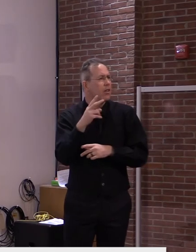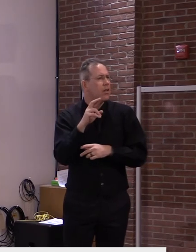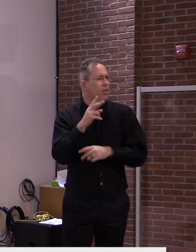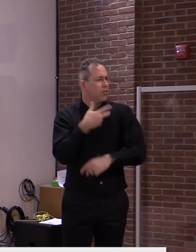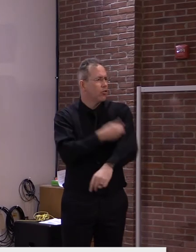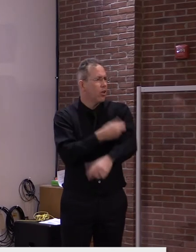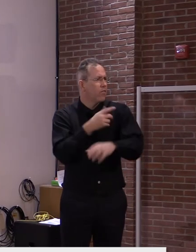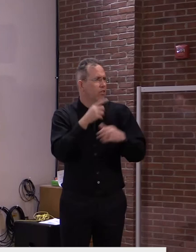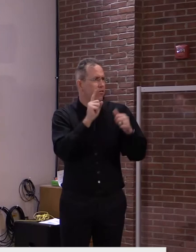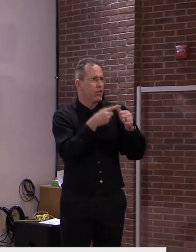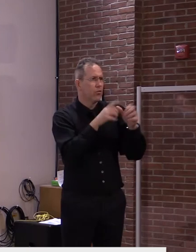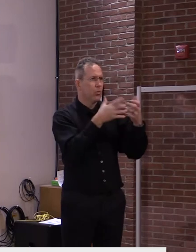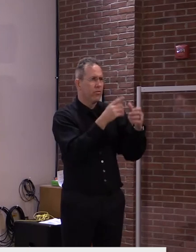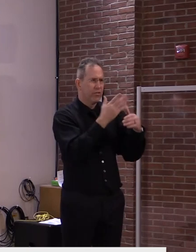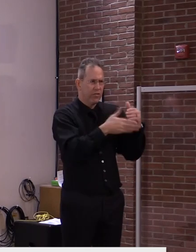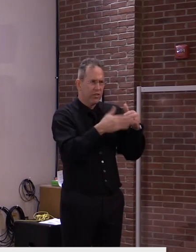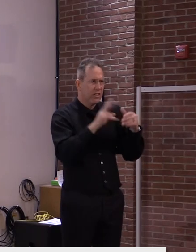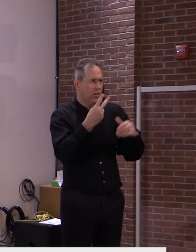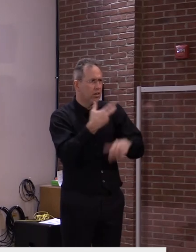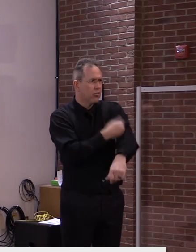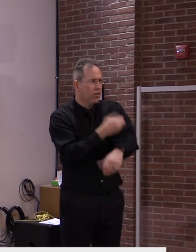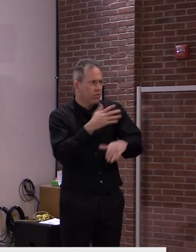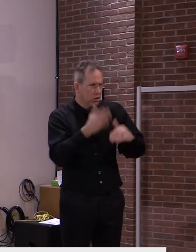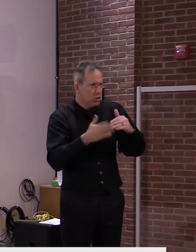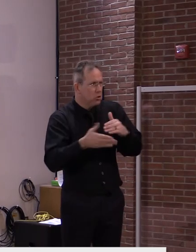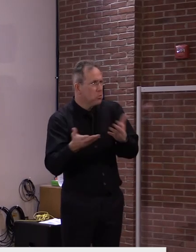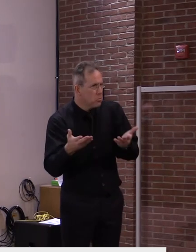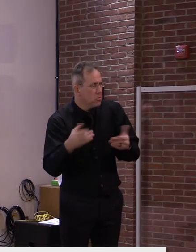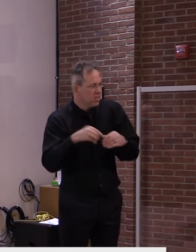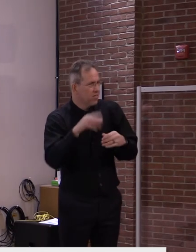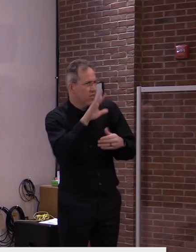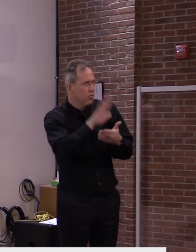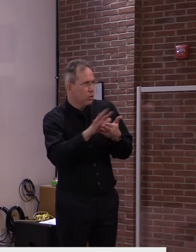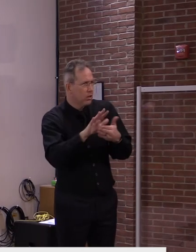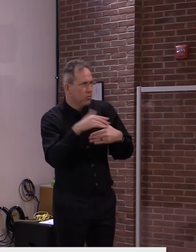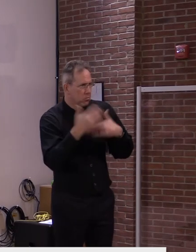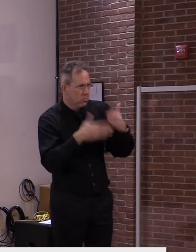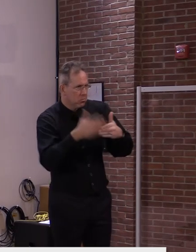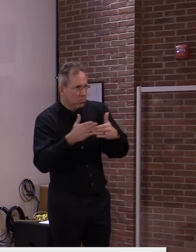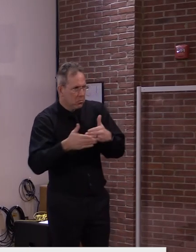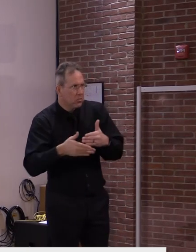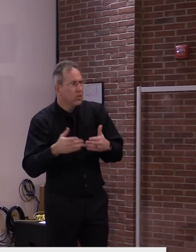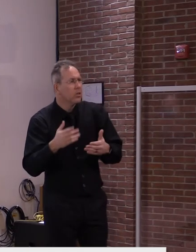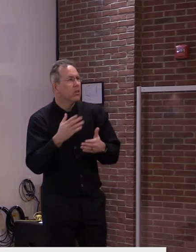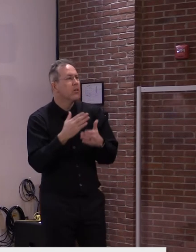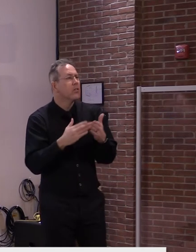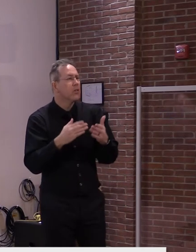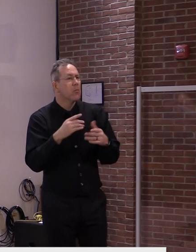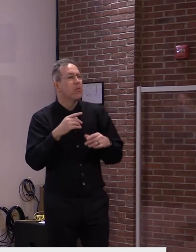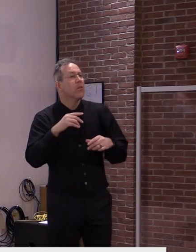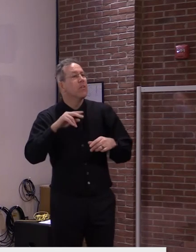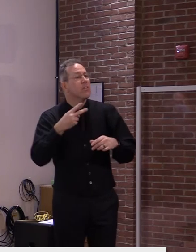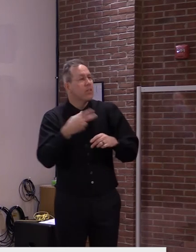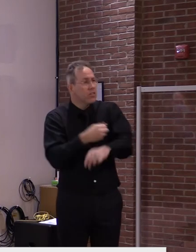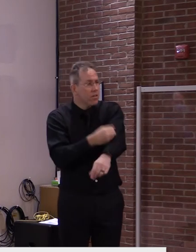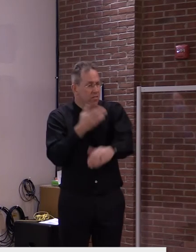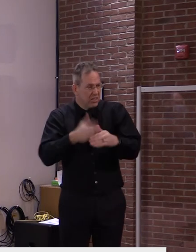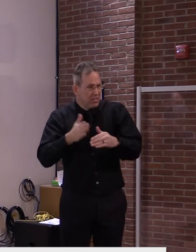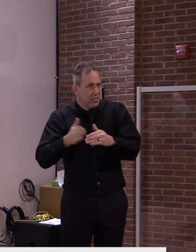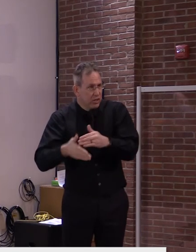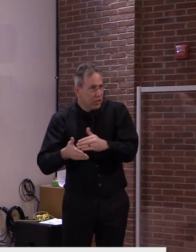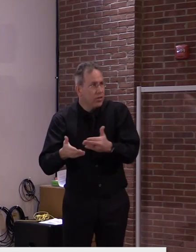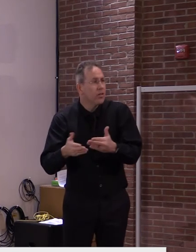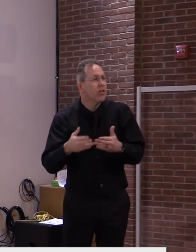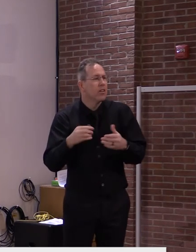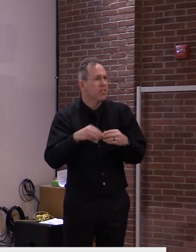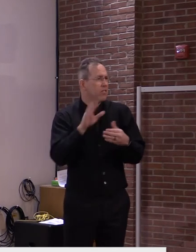on this 5 week period. So there will be a bulk of people that will have both first and second dose done during this